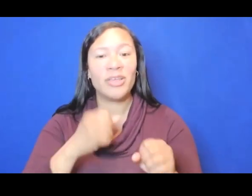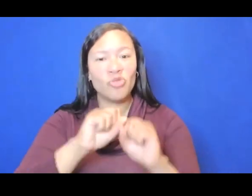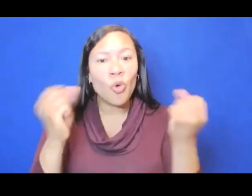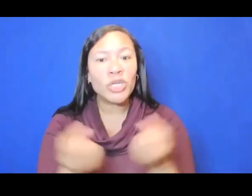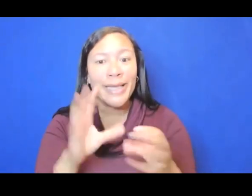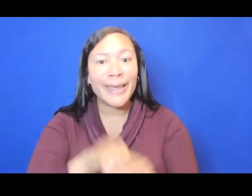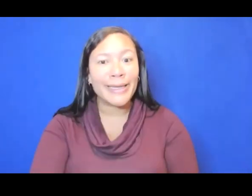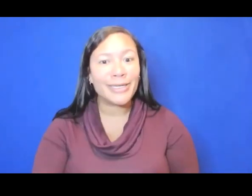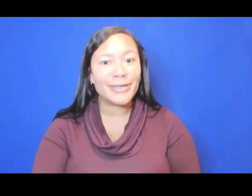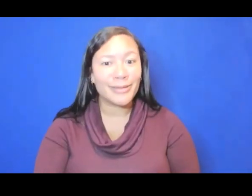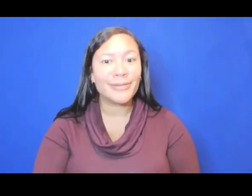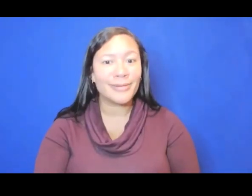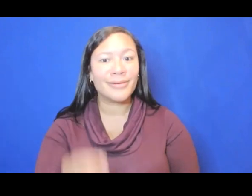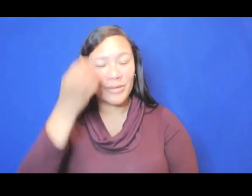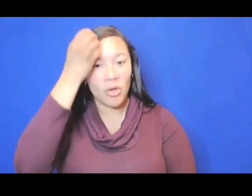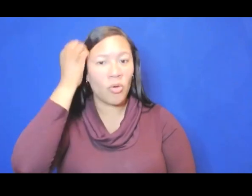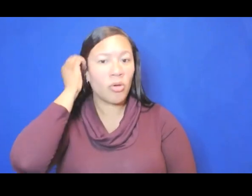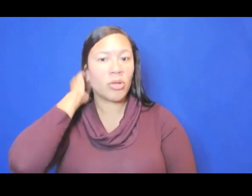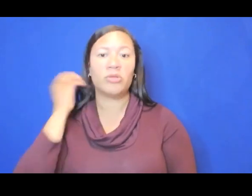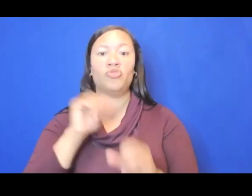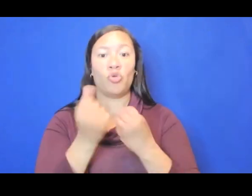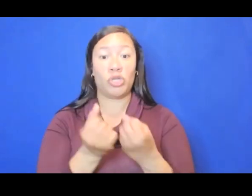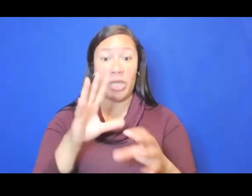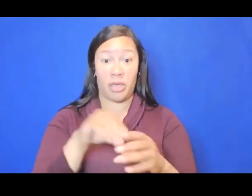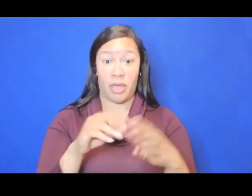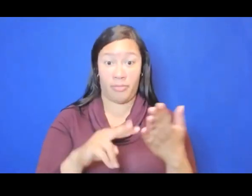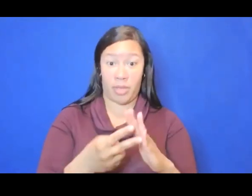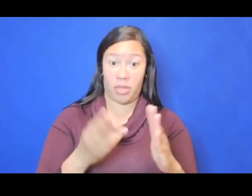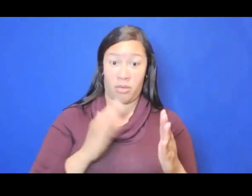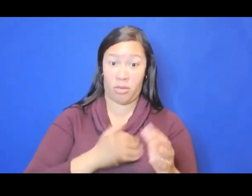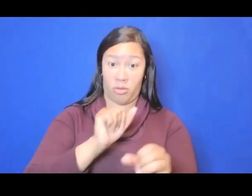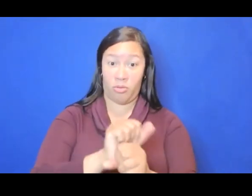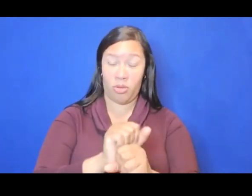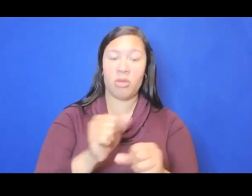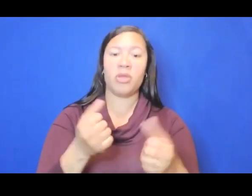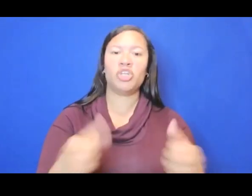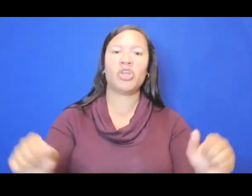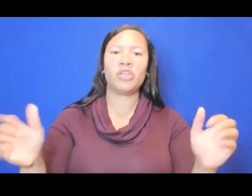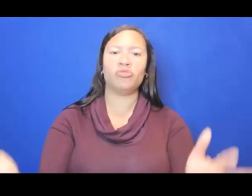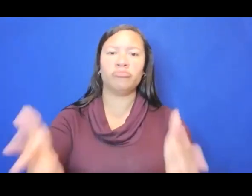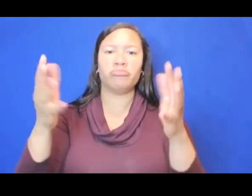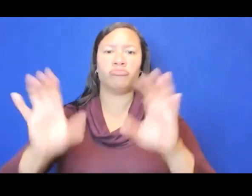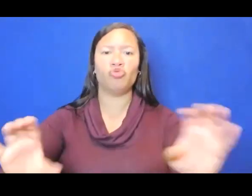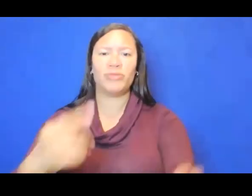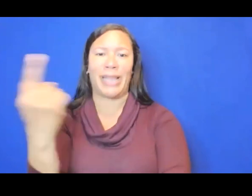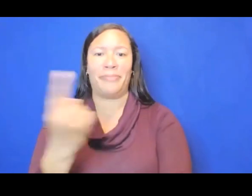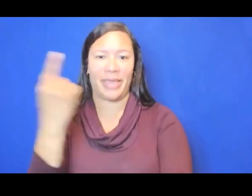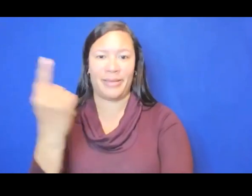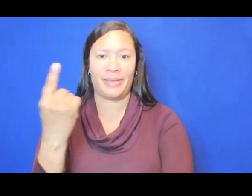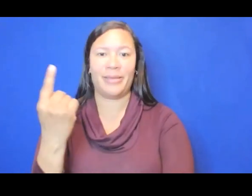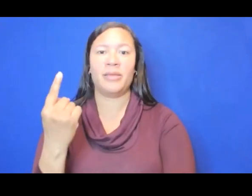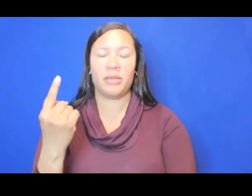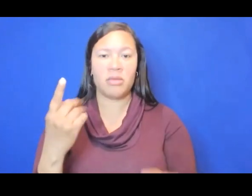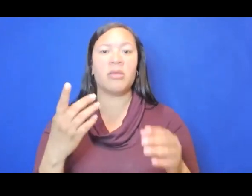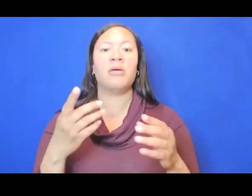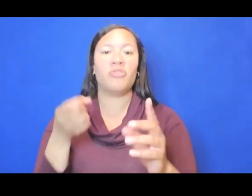socially engaged just means that the work is trying to do something outside itself, outside in the realm of the social and the